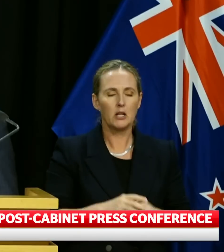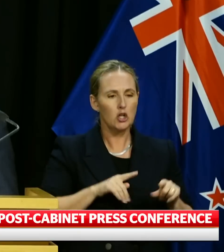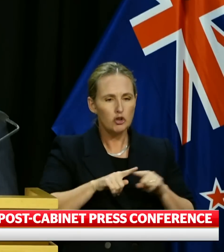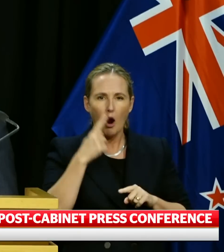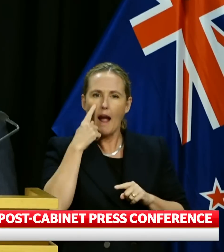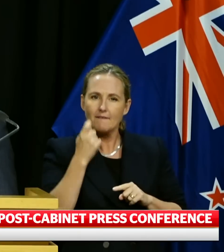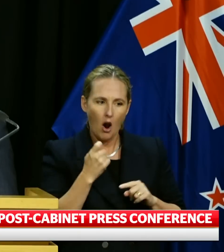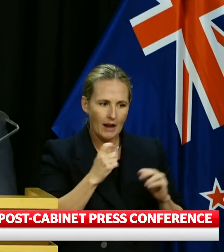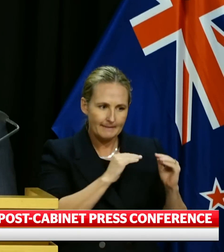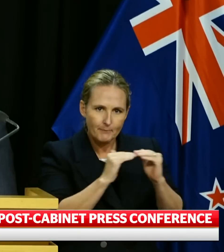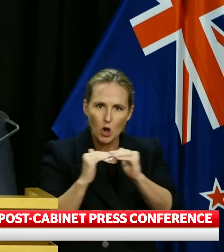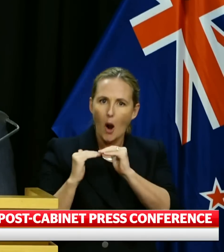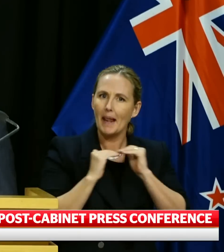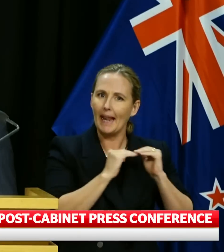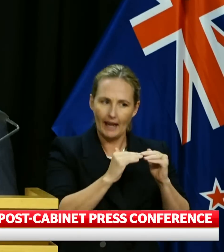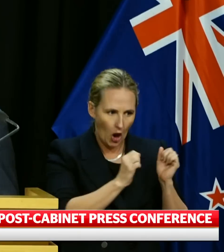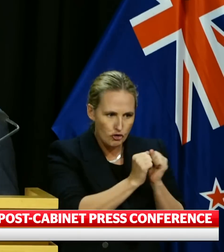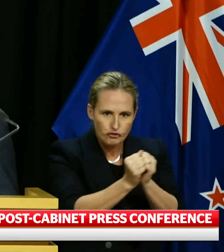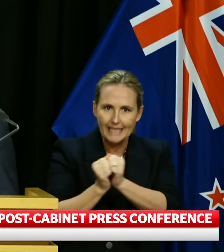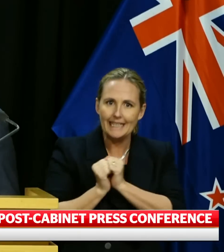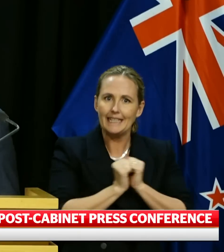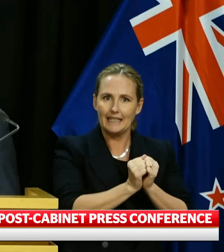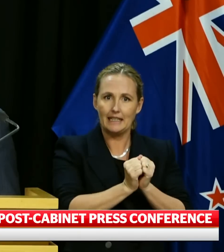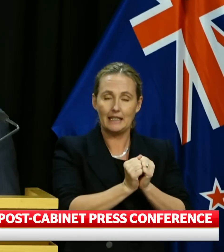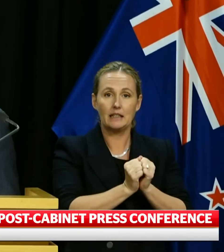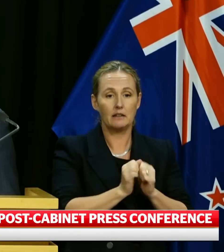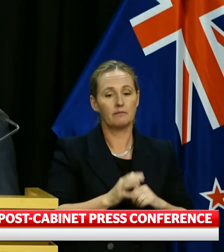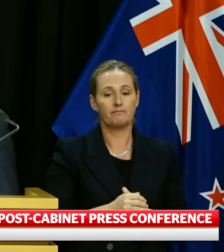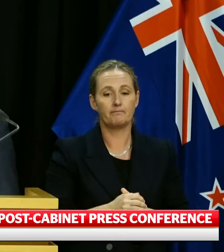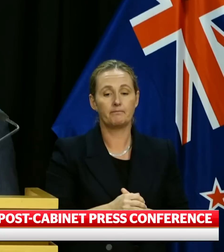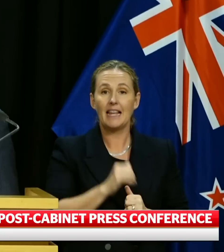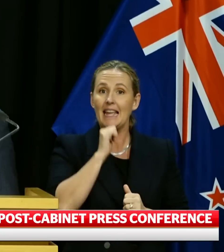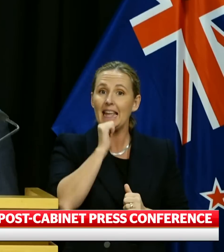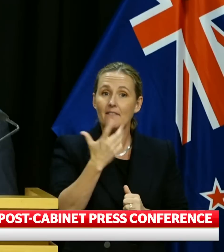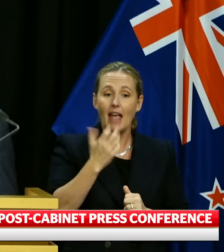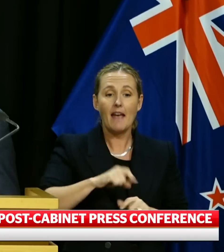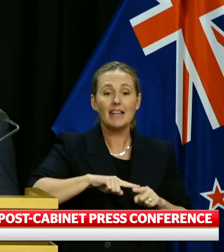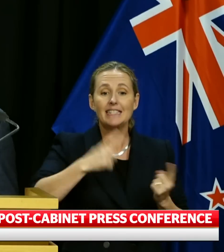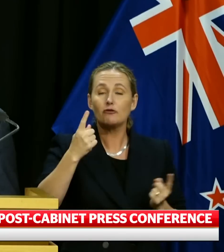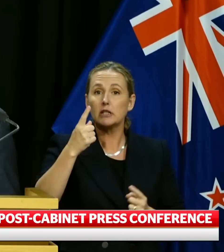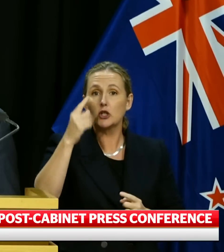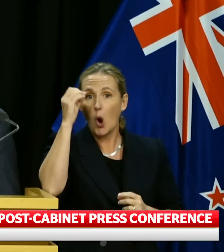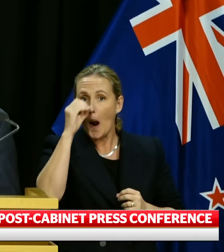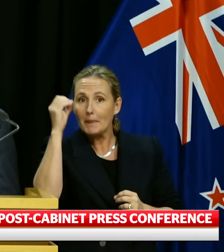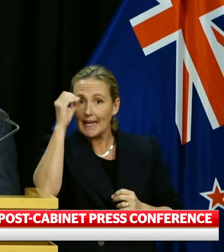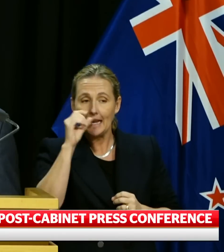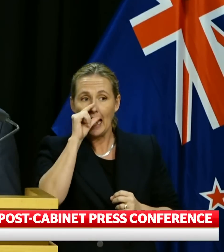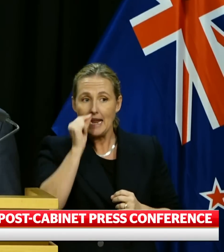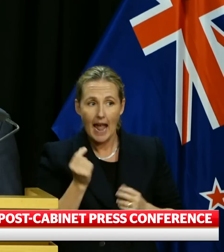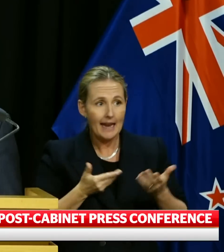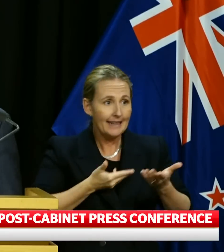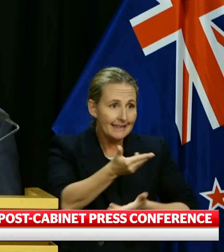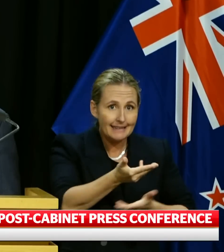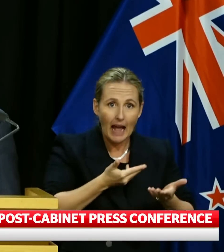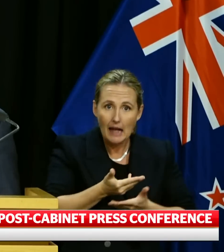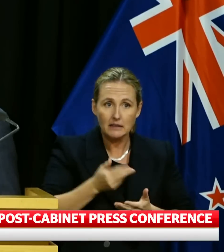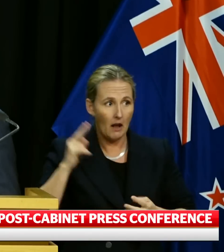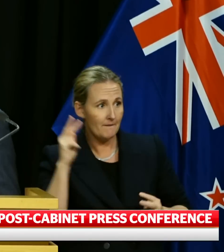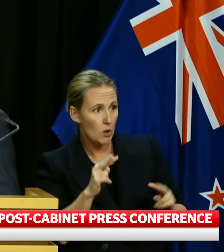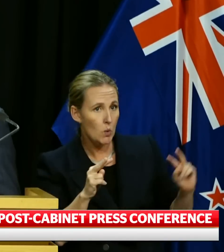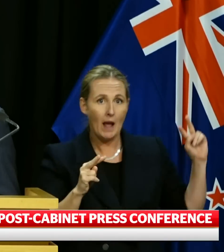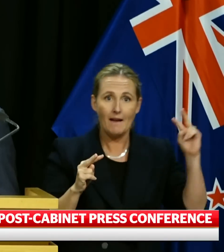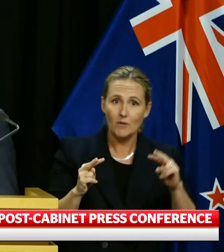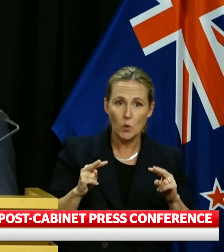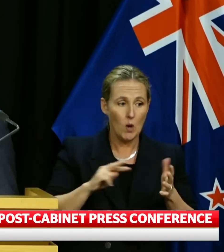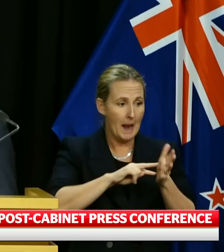where we can, that we elaborate on our differences publicly where we have differences, and we put forward alternative views and we put forward alternative policies. That's